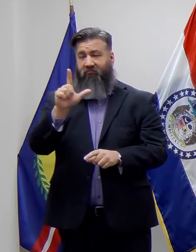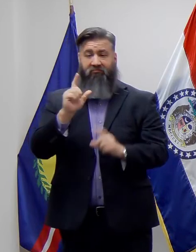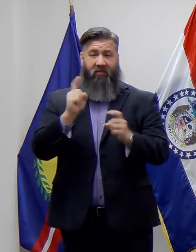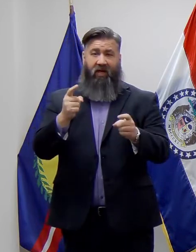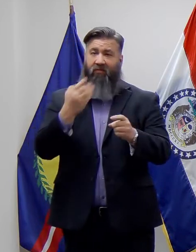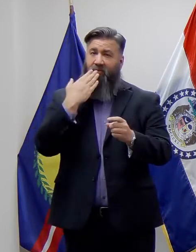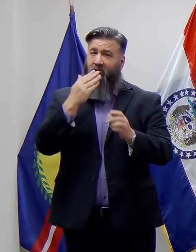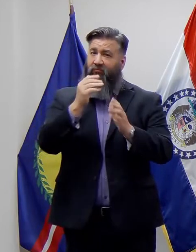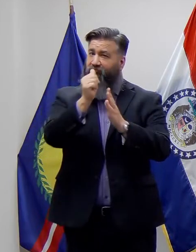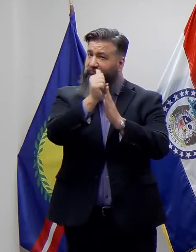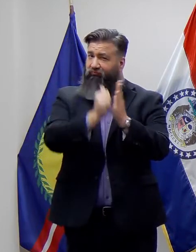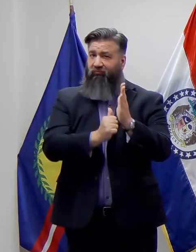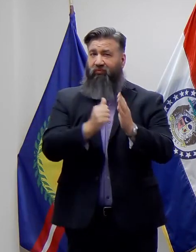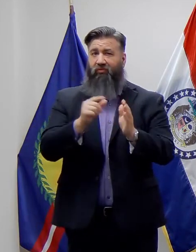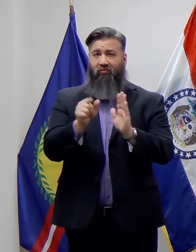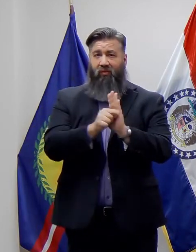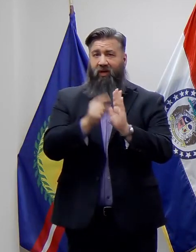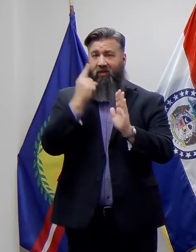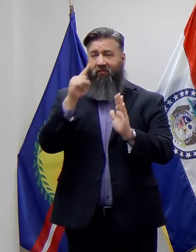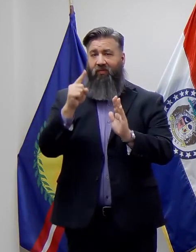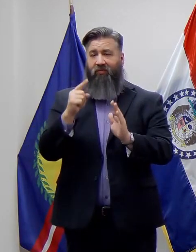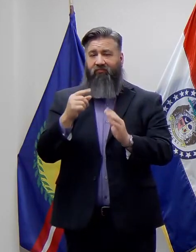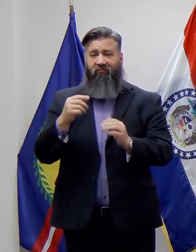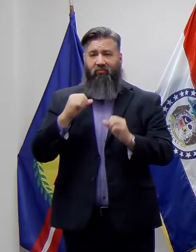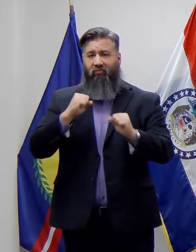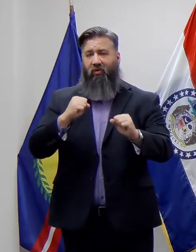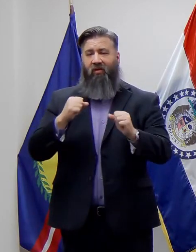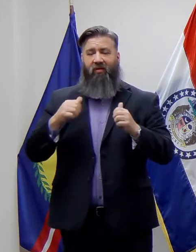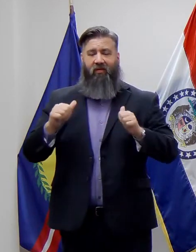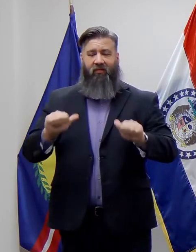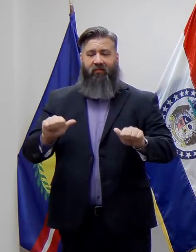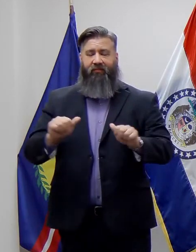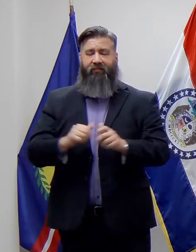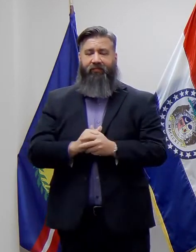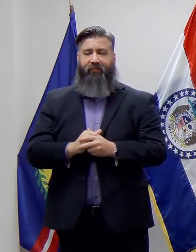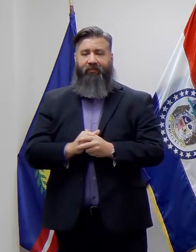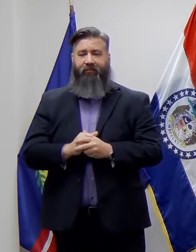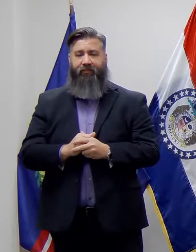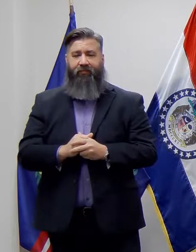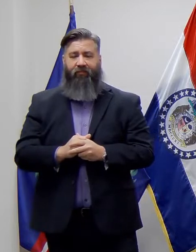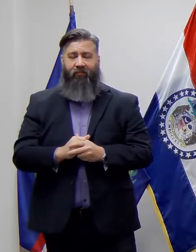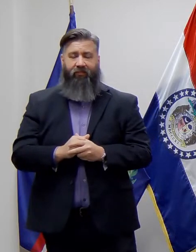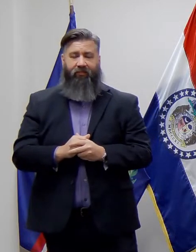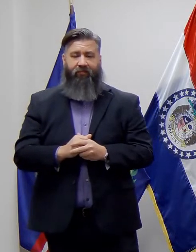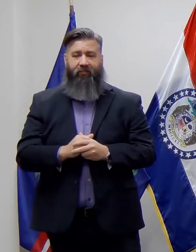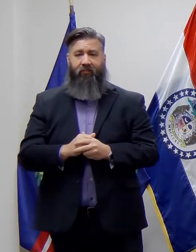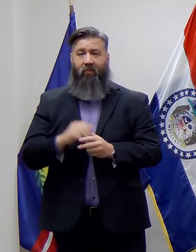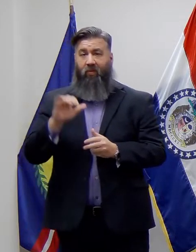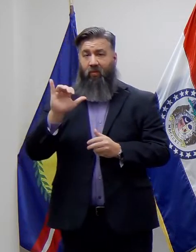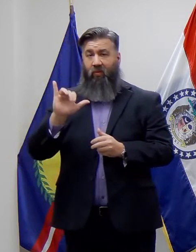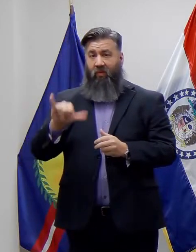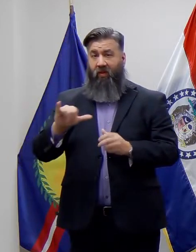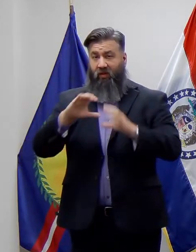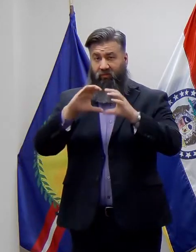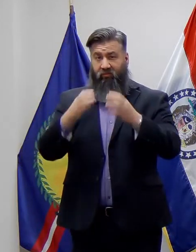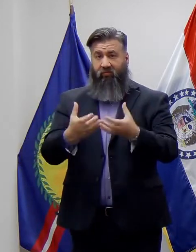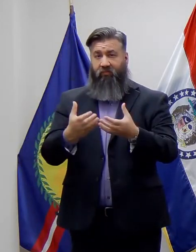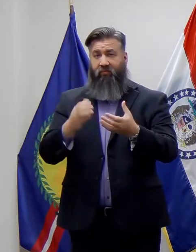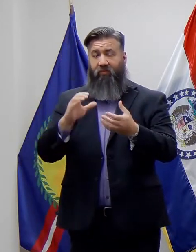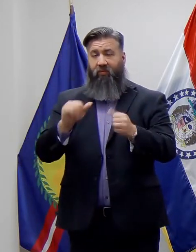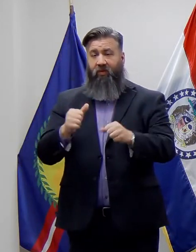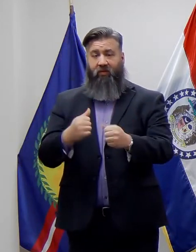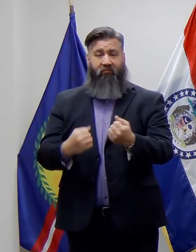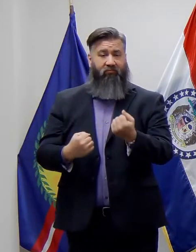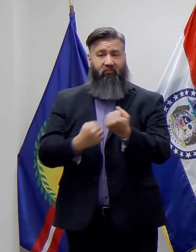and reform efforts. With this, Crime Commission will be able to amplify the priorities of St. Louis County, and